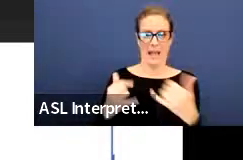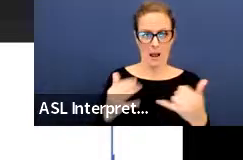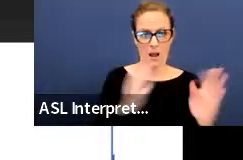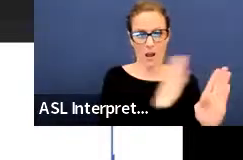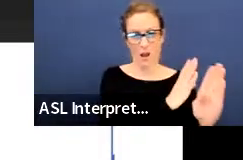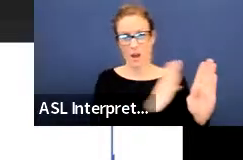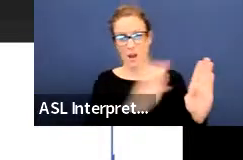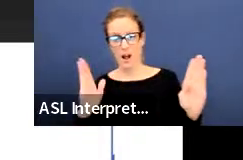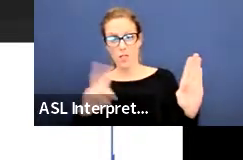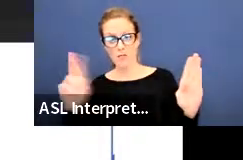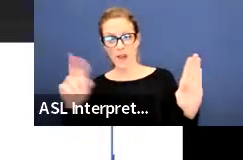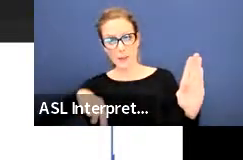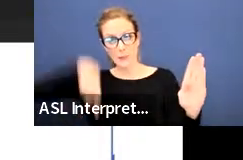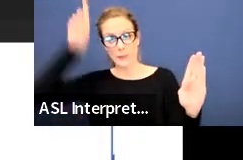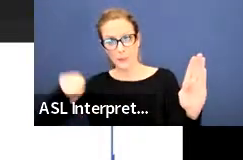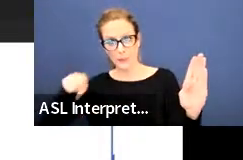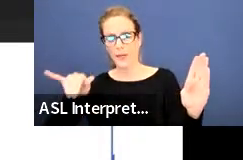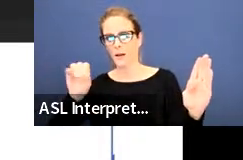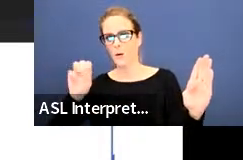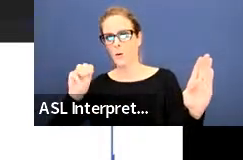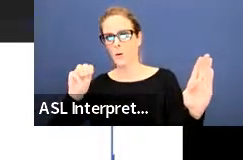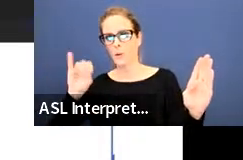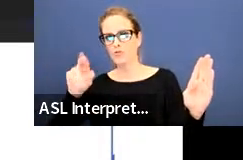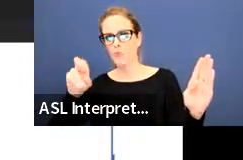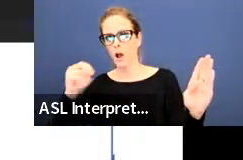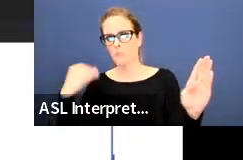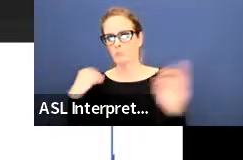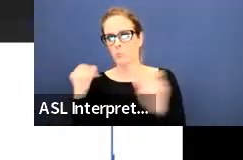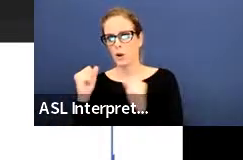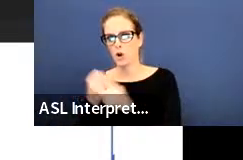winter wave, right? So clearly,